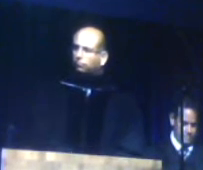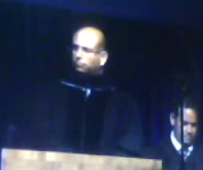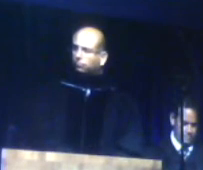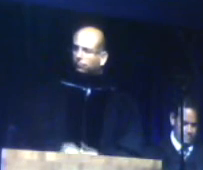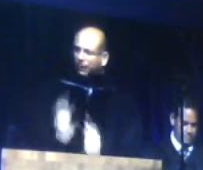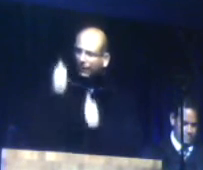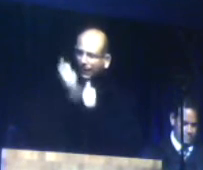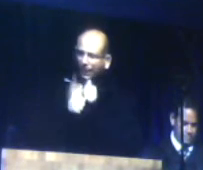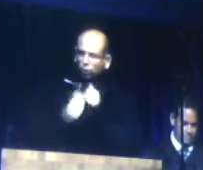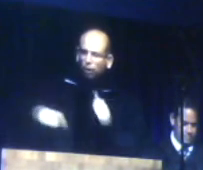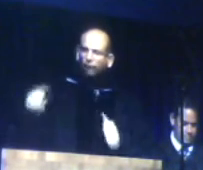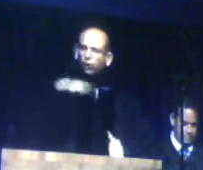but the most